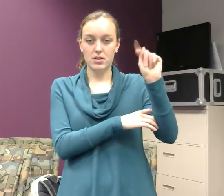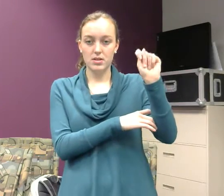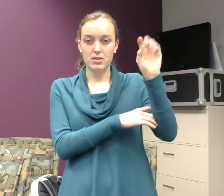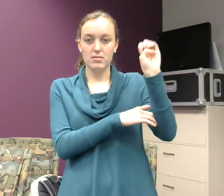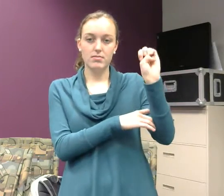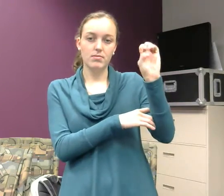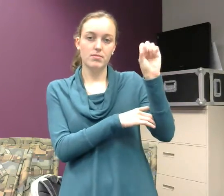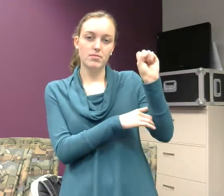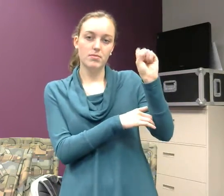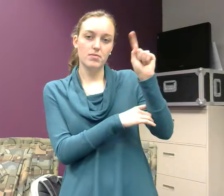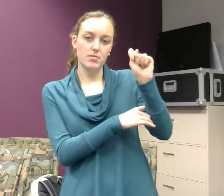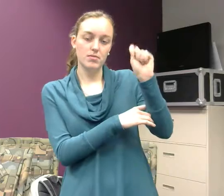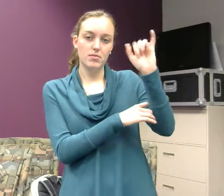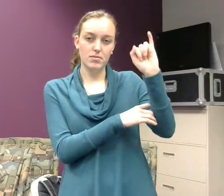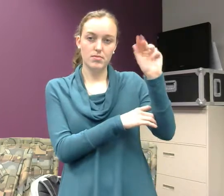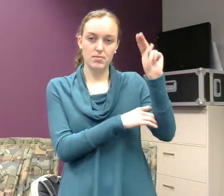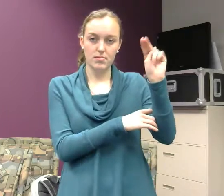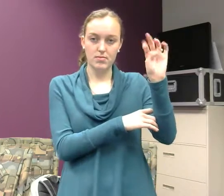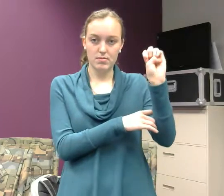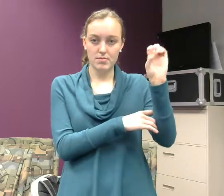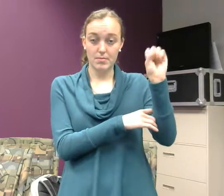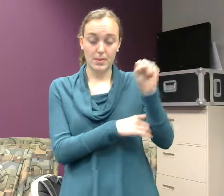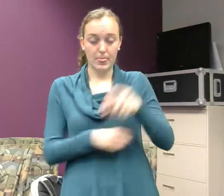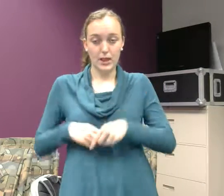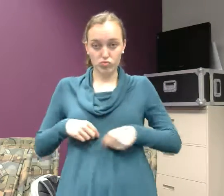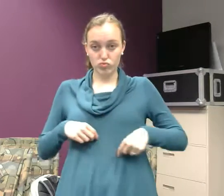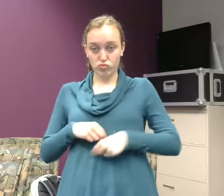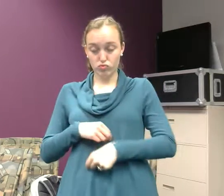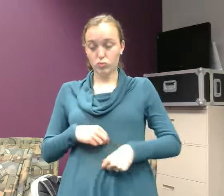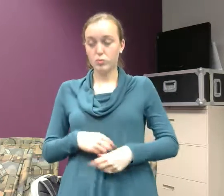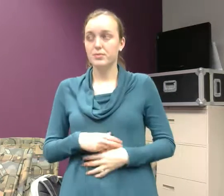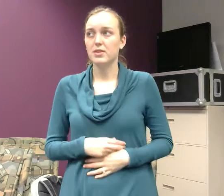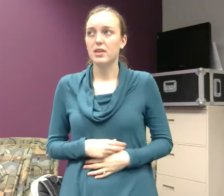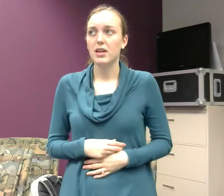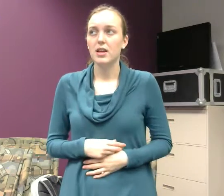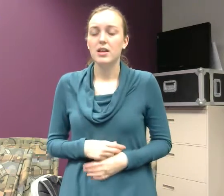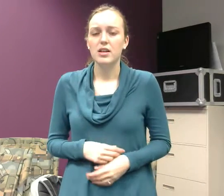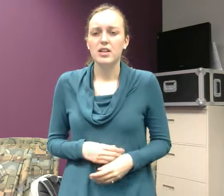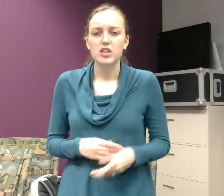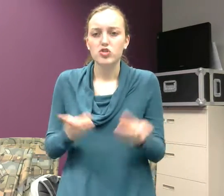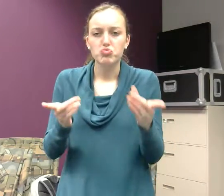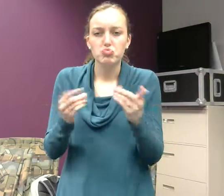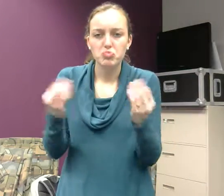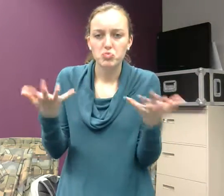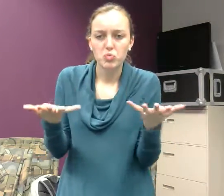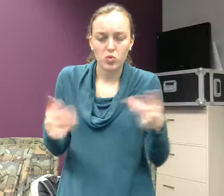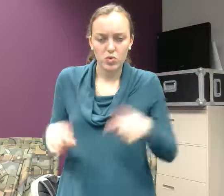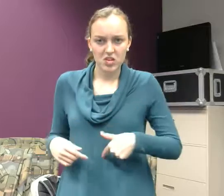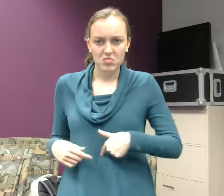that time, when the food is in the digestive system and in the intestines, the food is